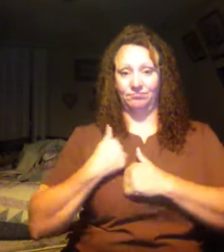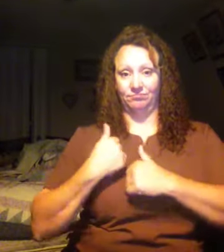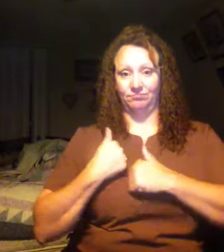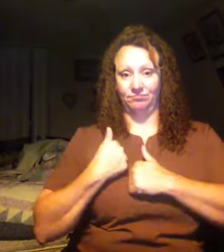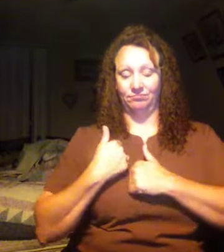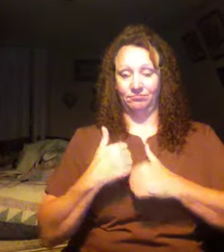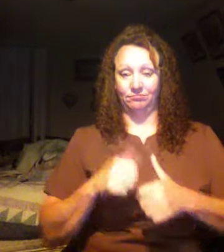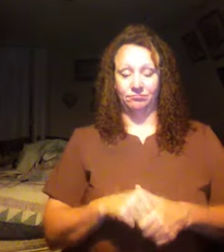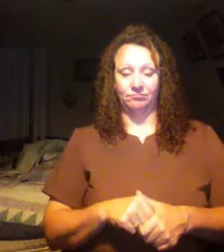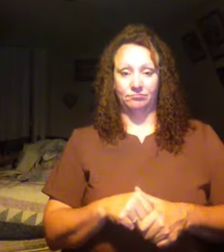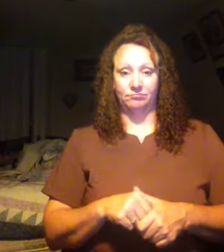And they lacked supplies.